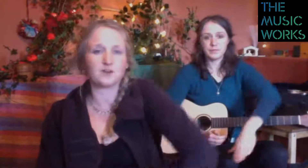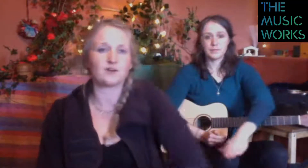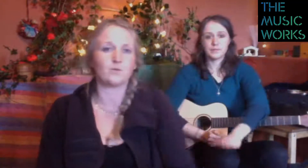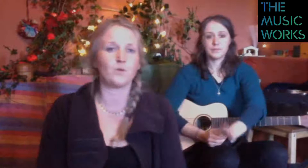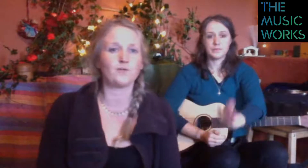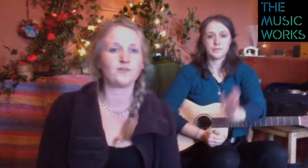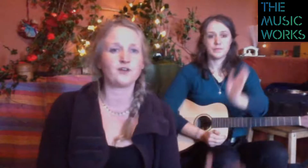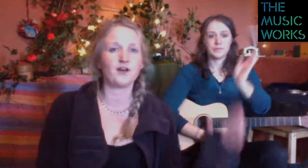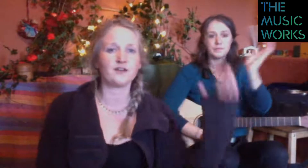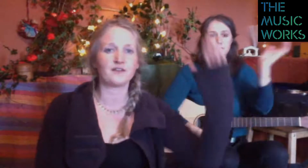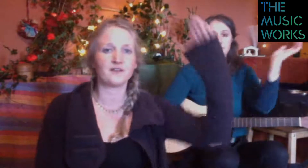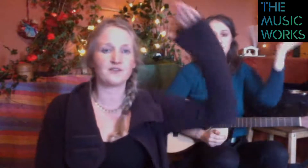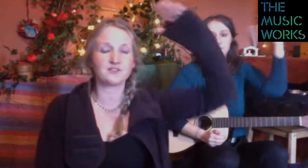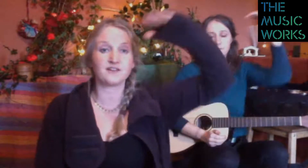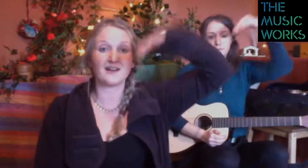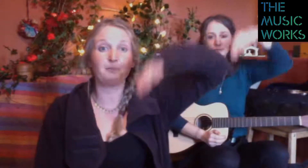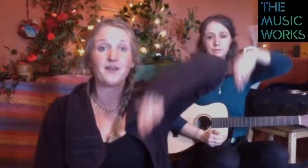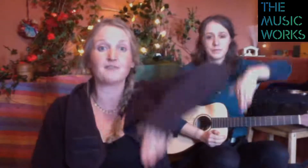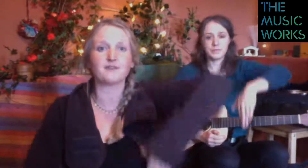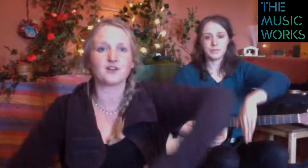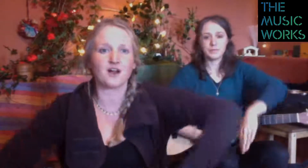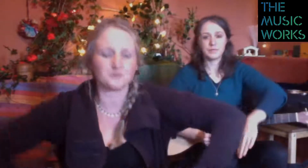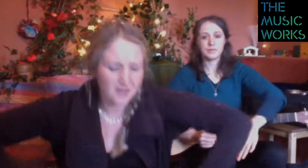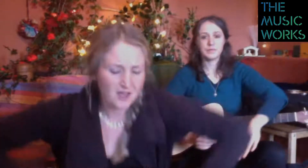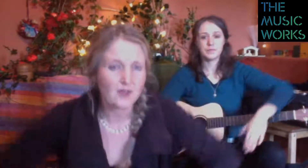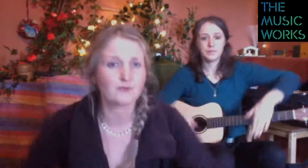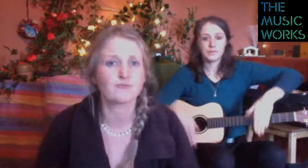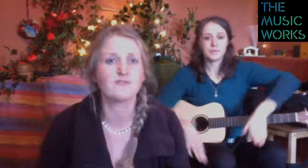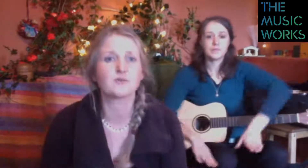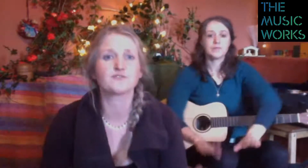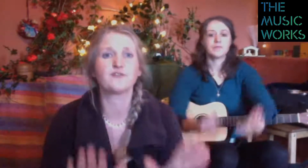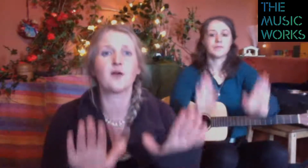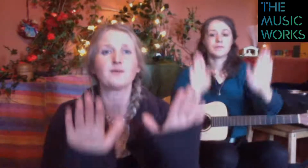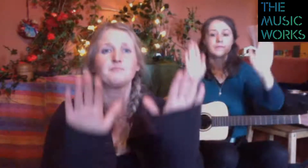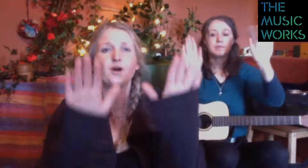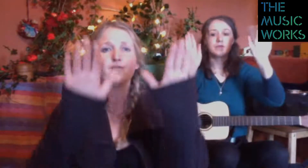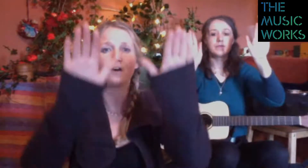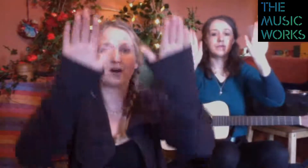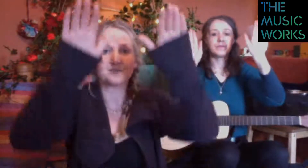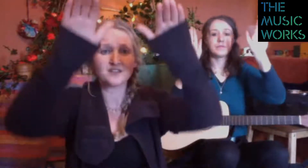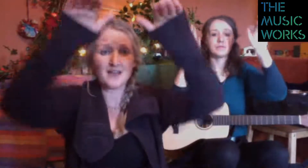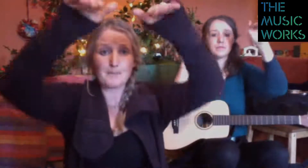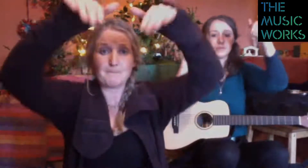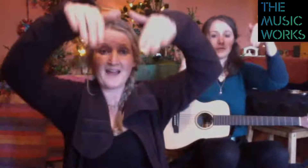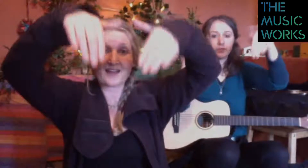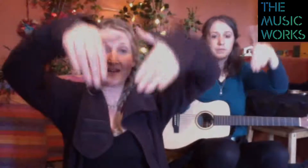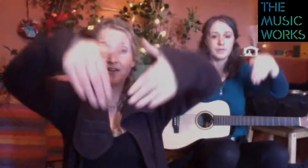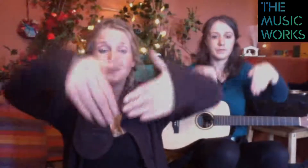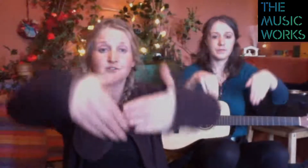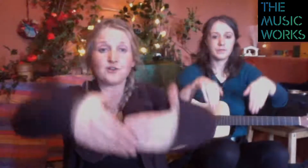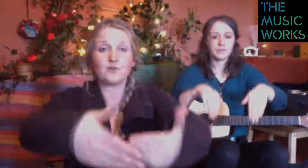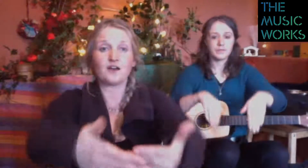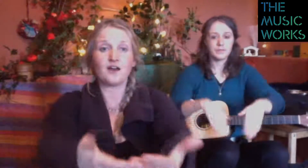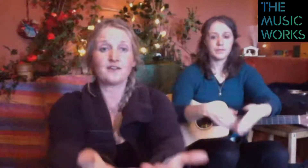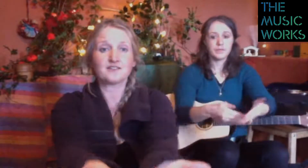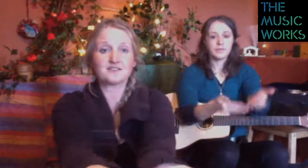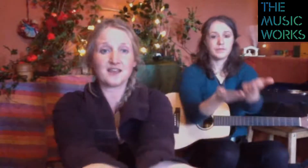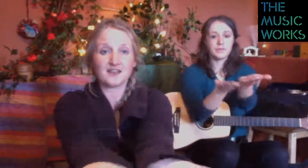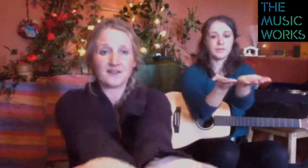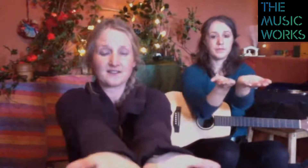it on one side and then the other side. Now big river comes. The river is flowing, both arms, back to the sea, and that's in